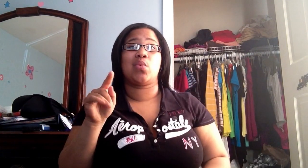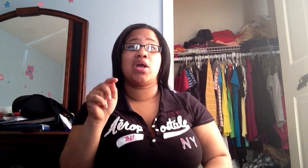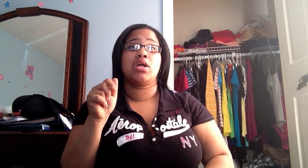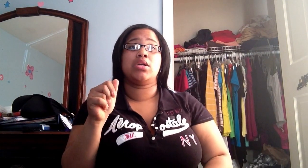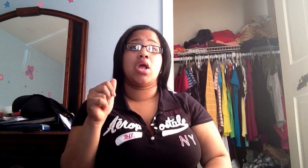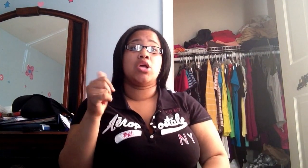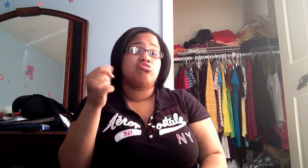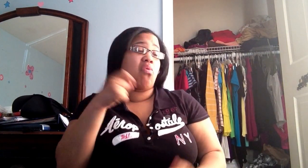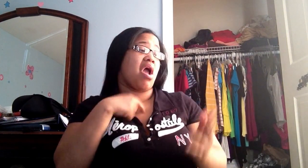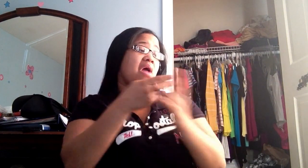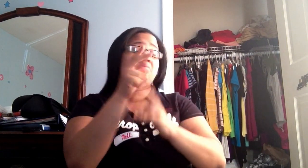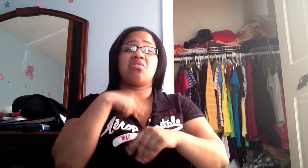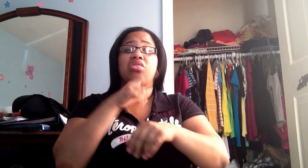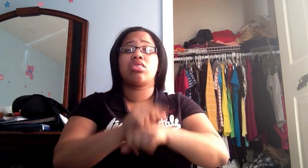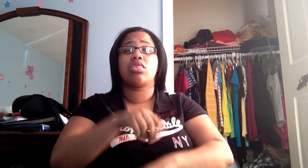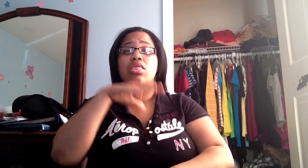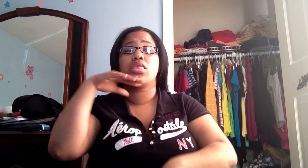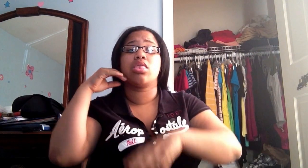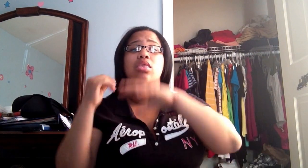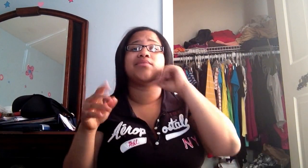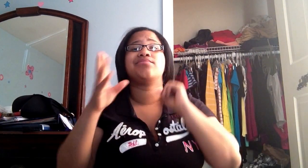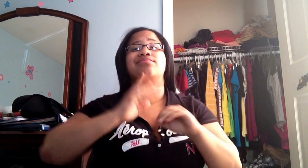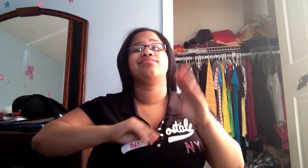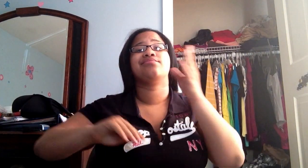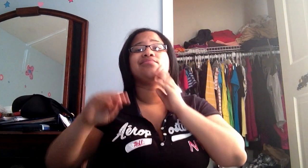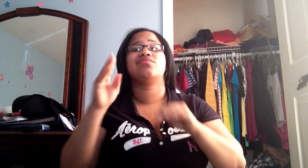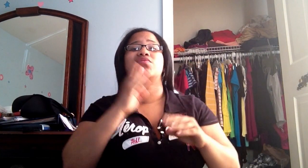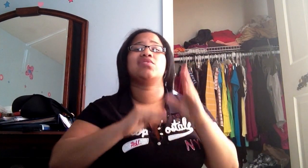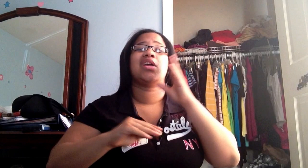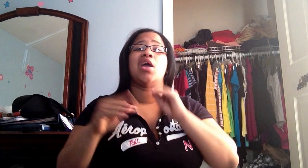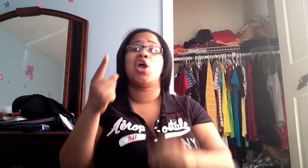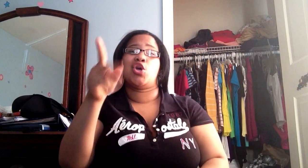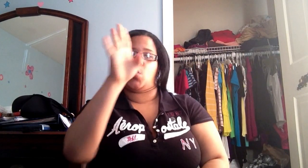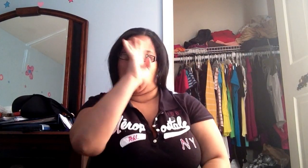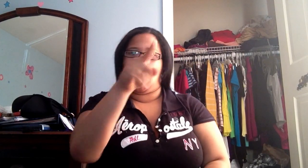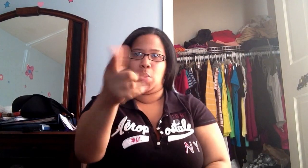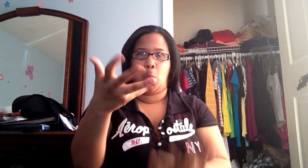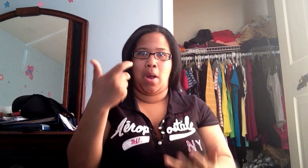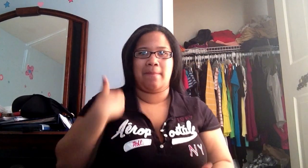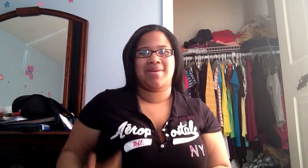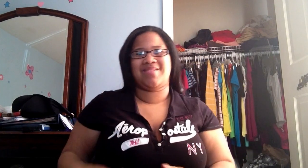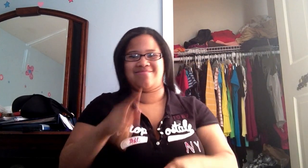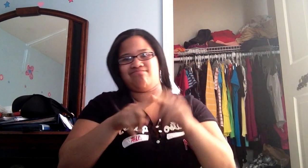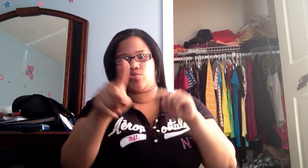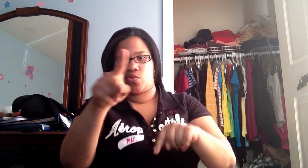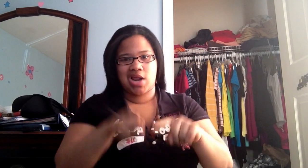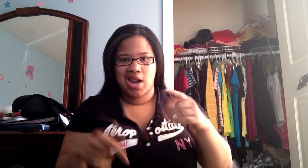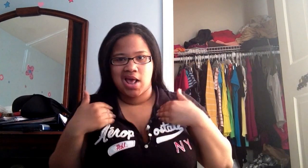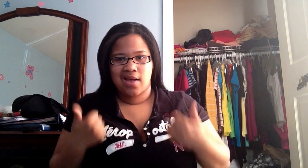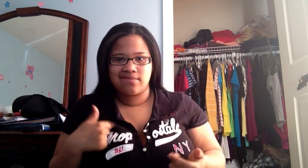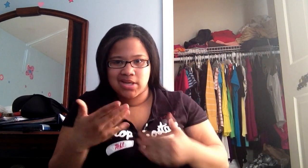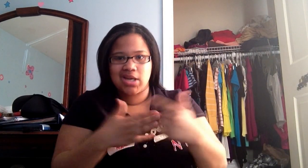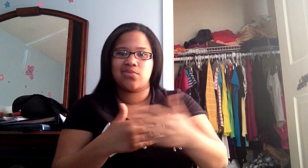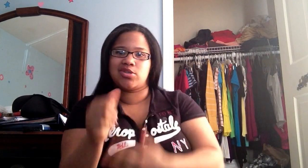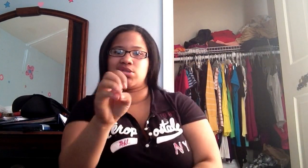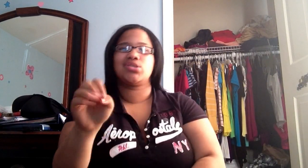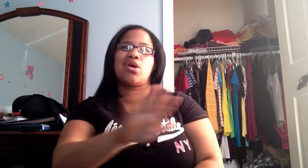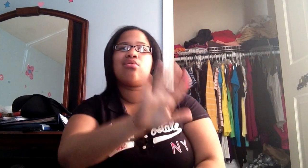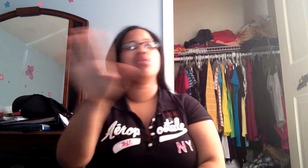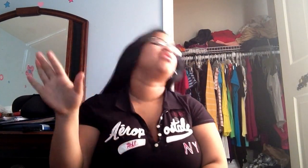through them, used to them. Throw all the dirt you want, no use. Still won't have a pen up in a fabulous room. Bone her back, picking out a basket of fruit.